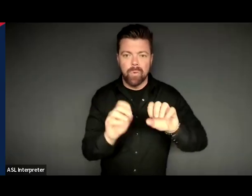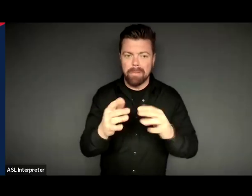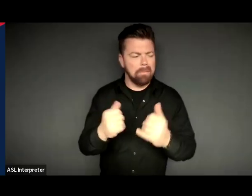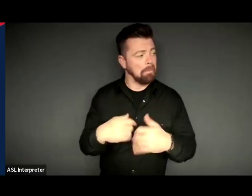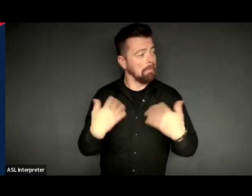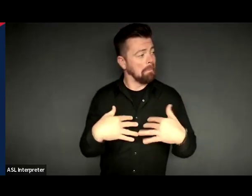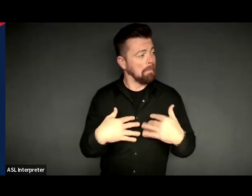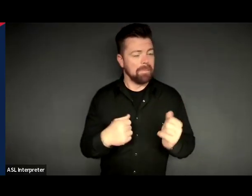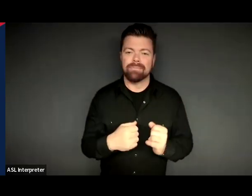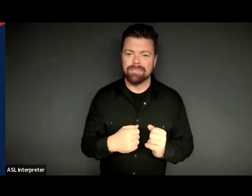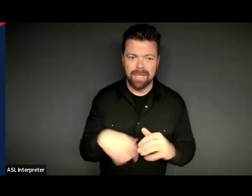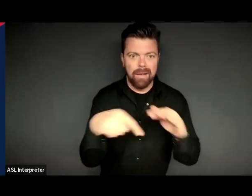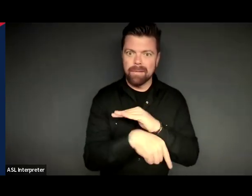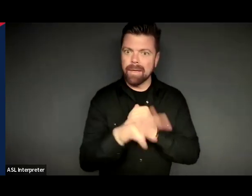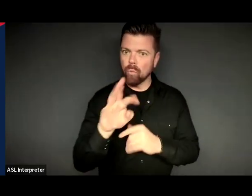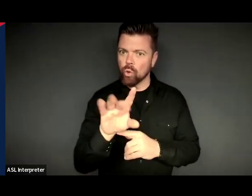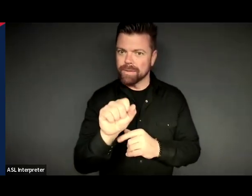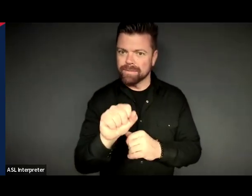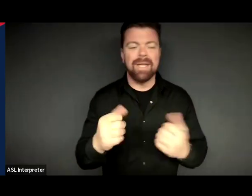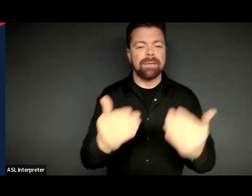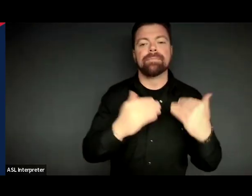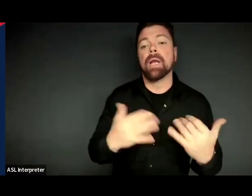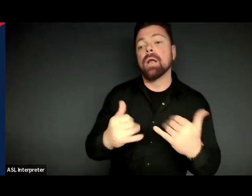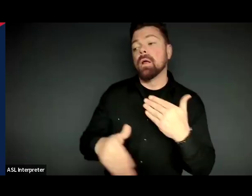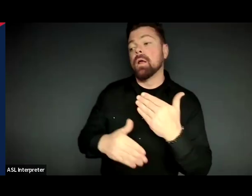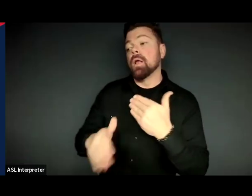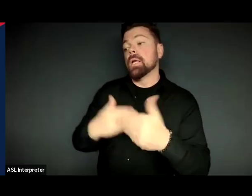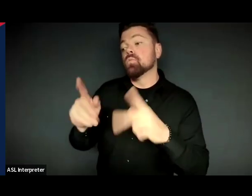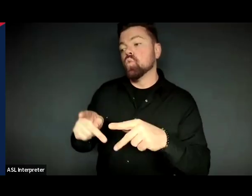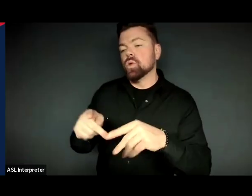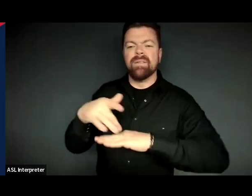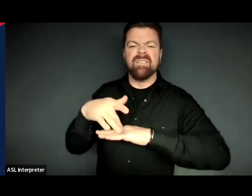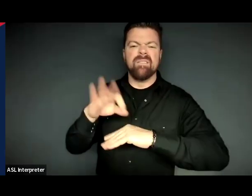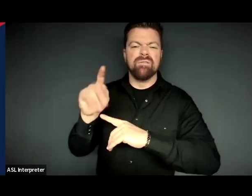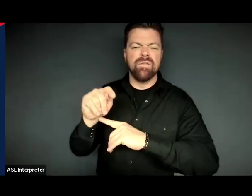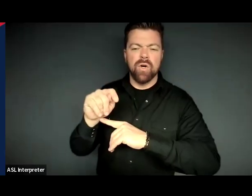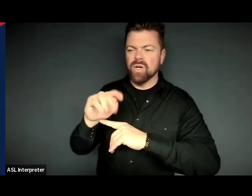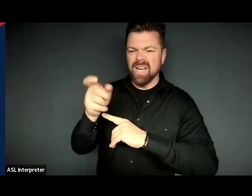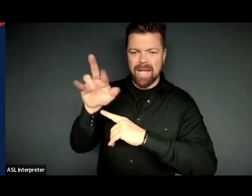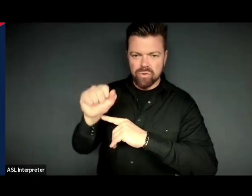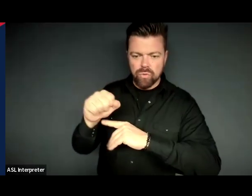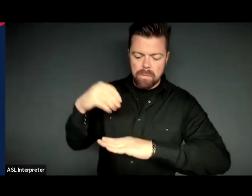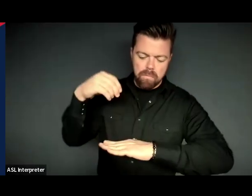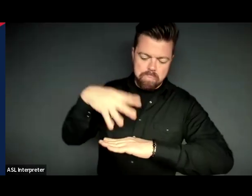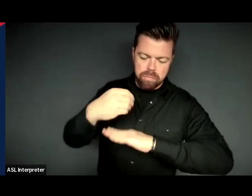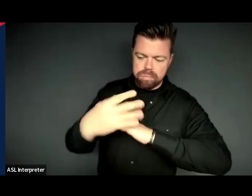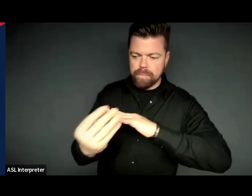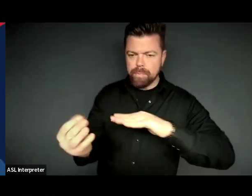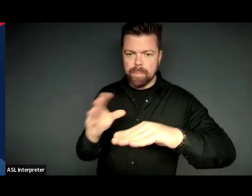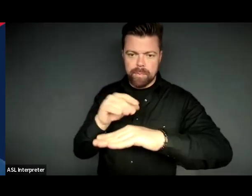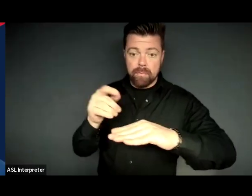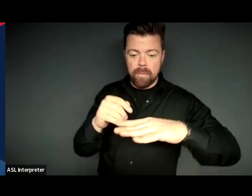that. Okay, so here's somebody who had a foot X-ray, and they found out that they have osteoporosis and hammer